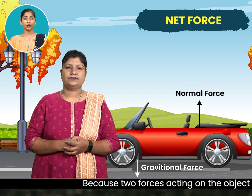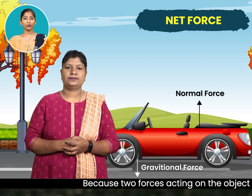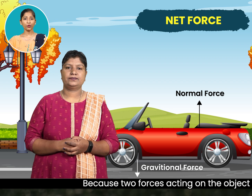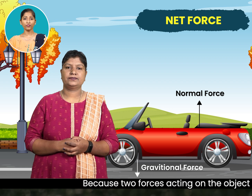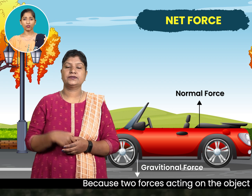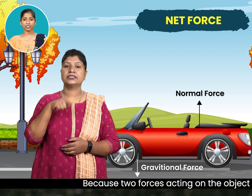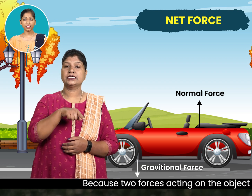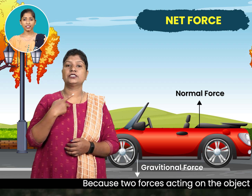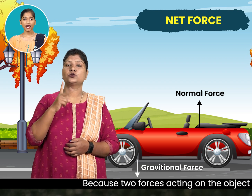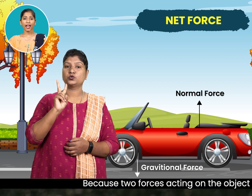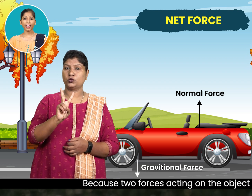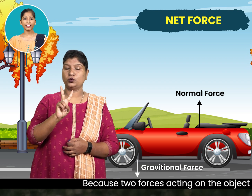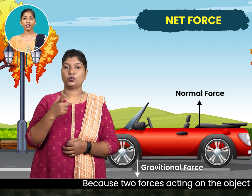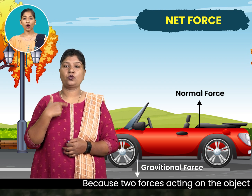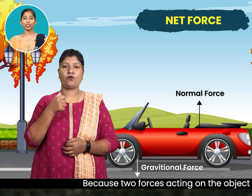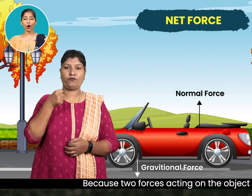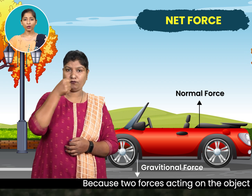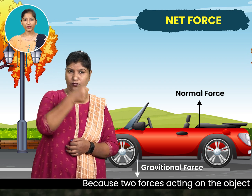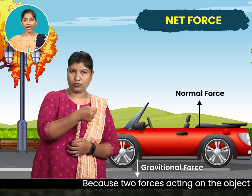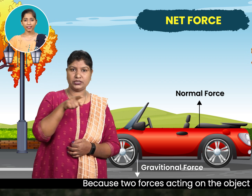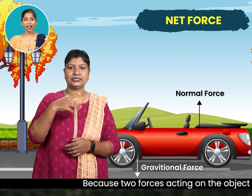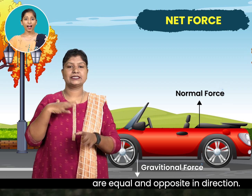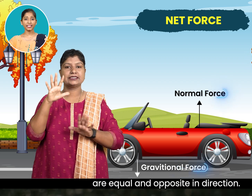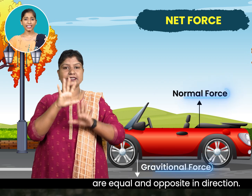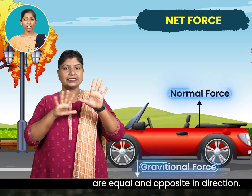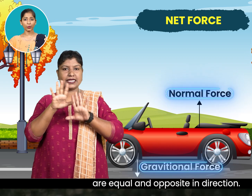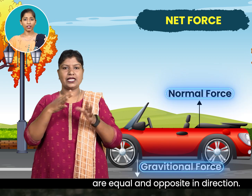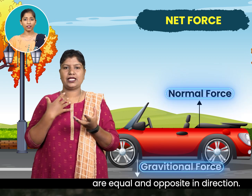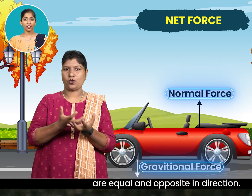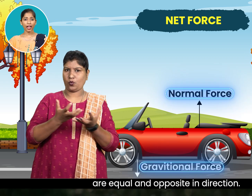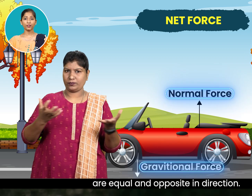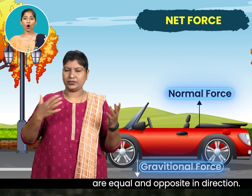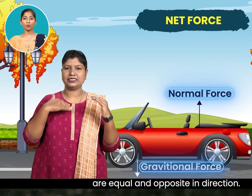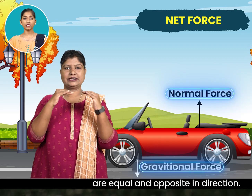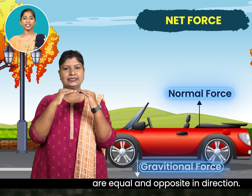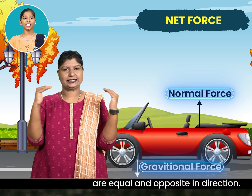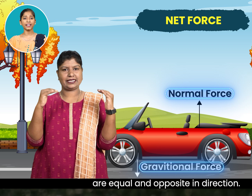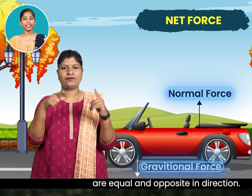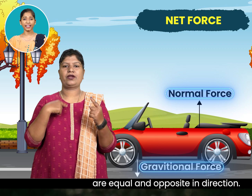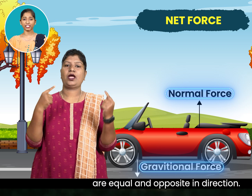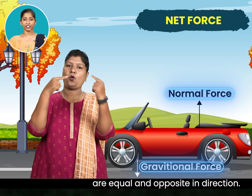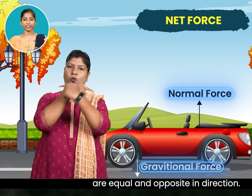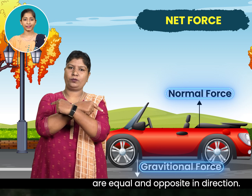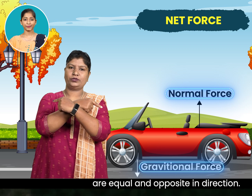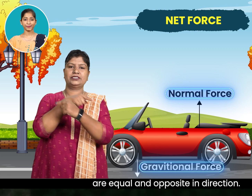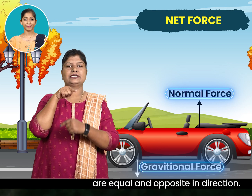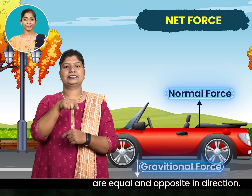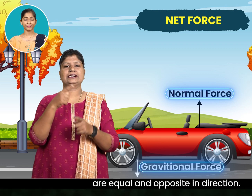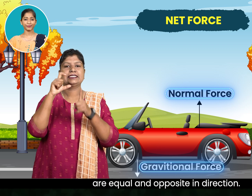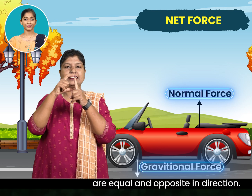Because two forces acting on the object are equal and opposite in direction.